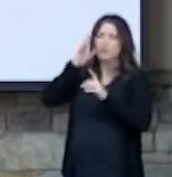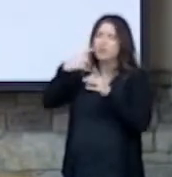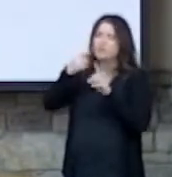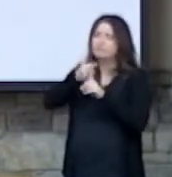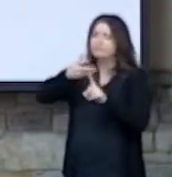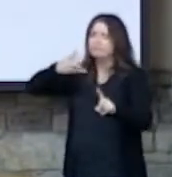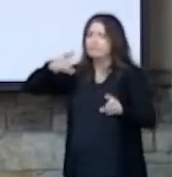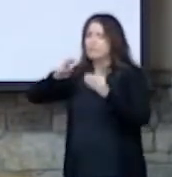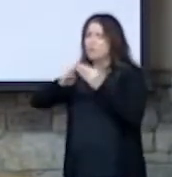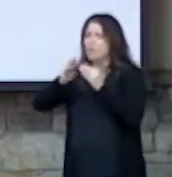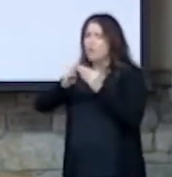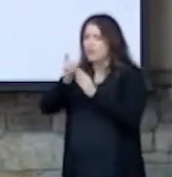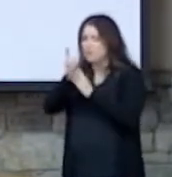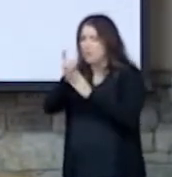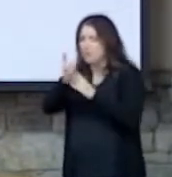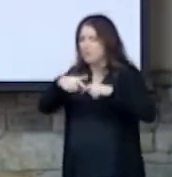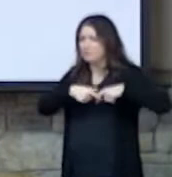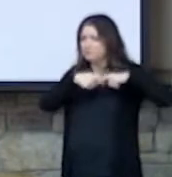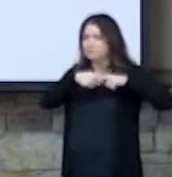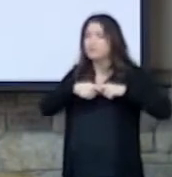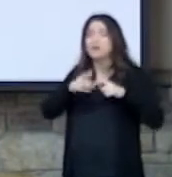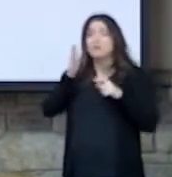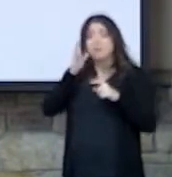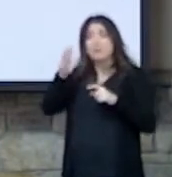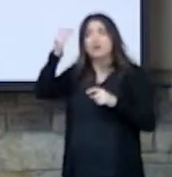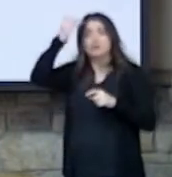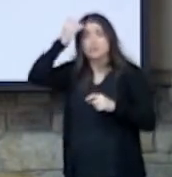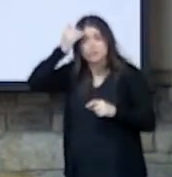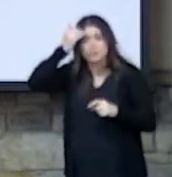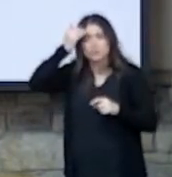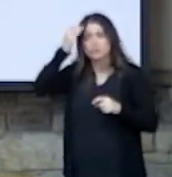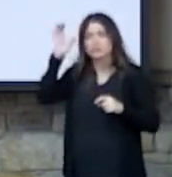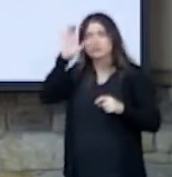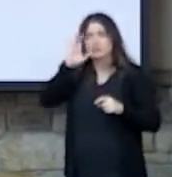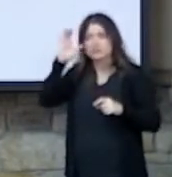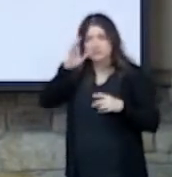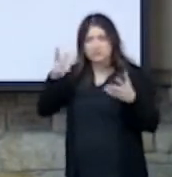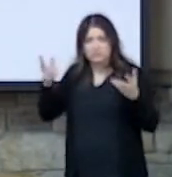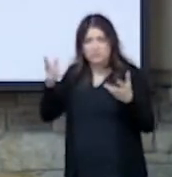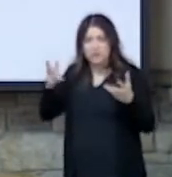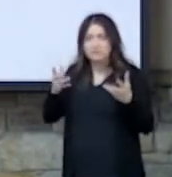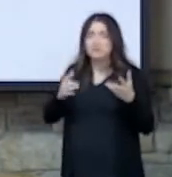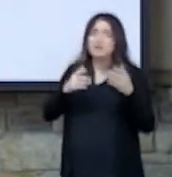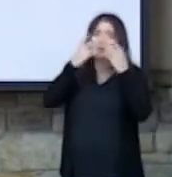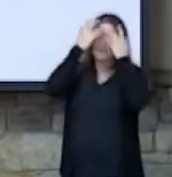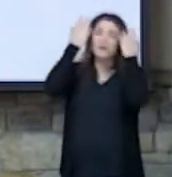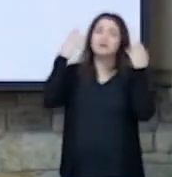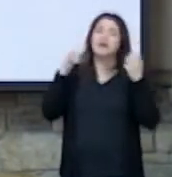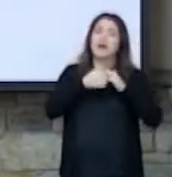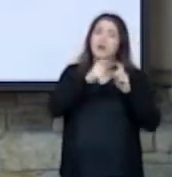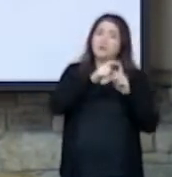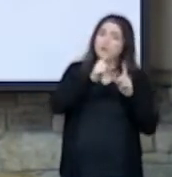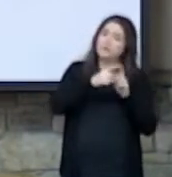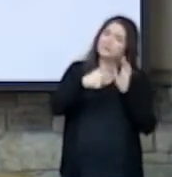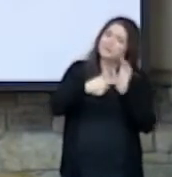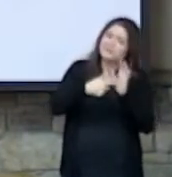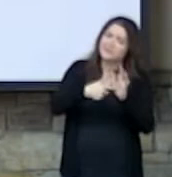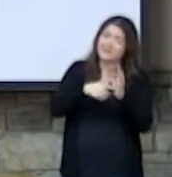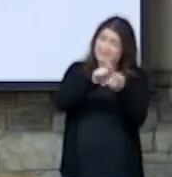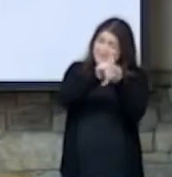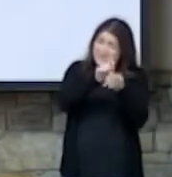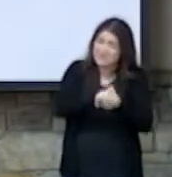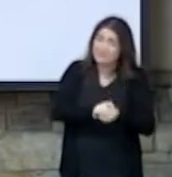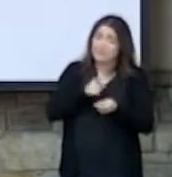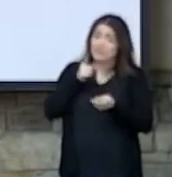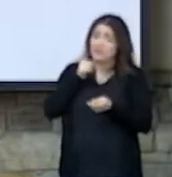here in just a moment. But they knew what they were seeking. And the wording that they used here indicates specifically that he